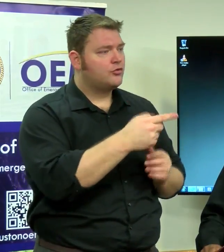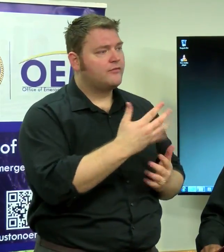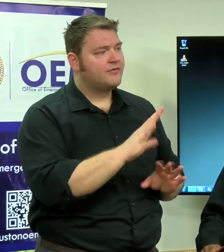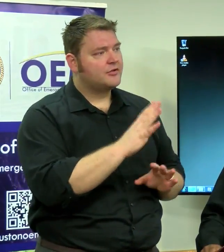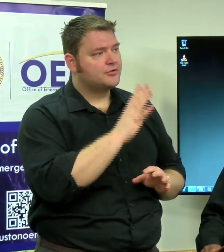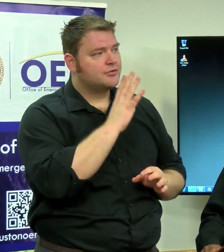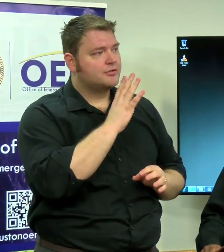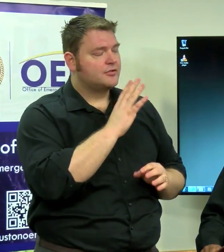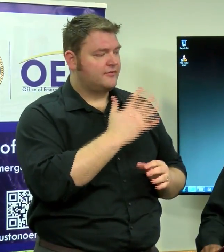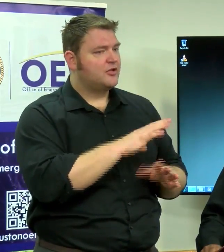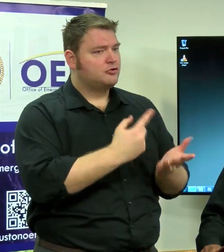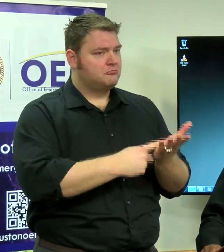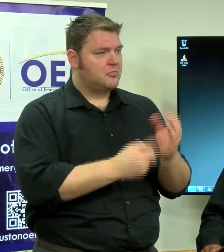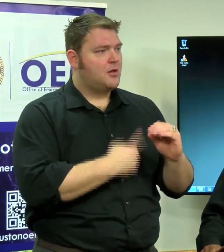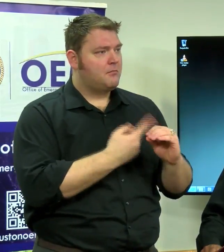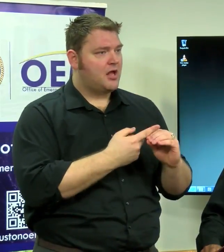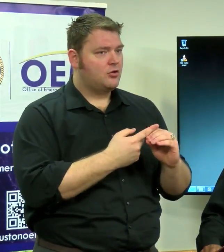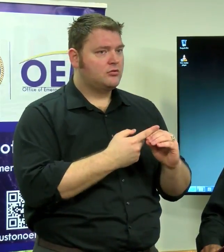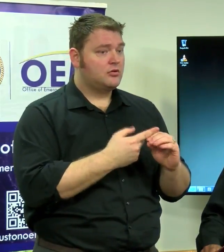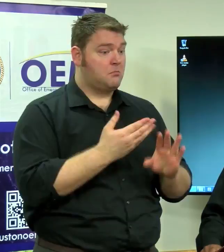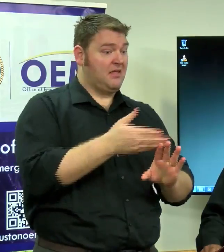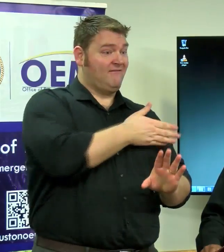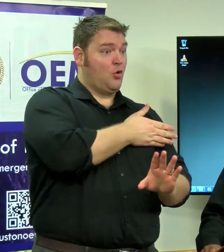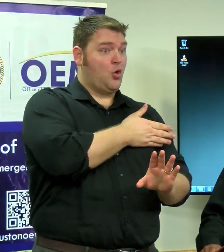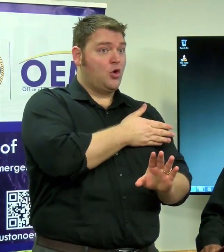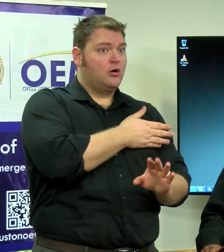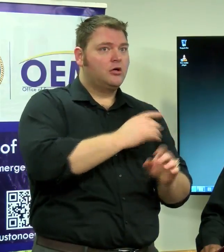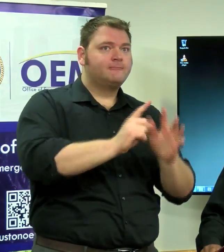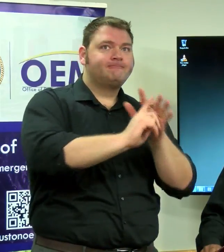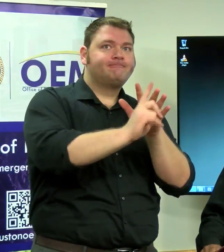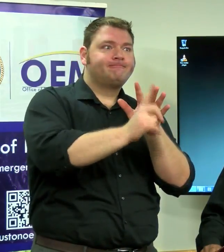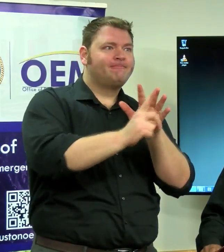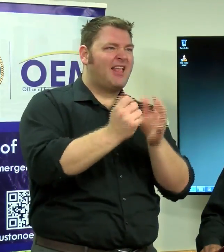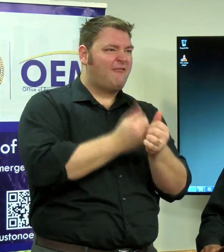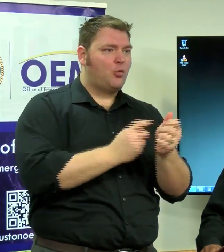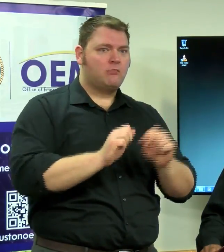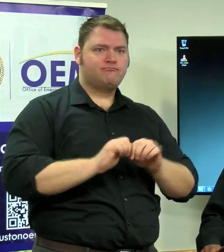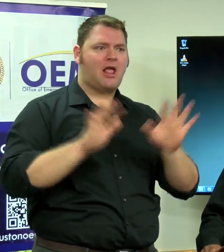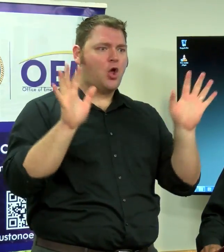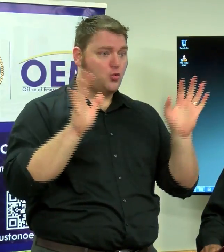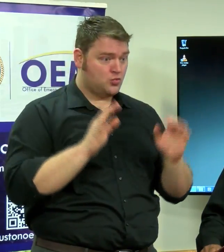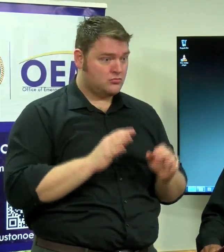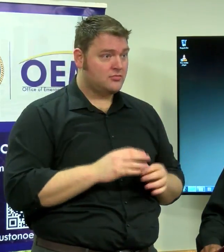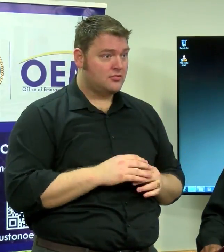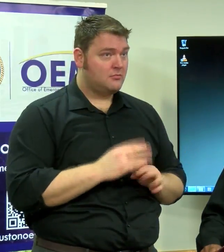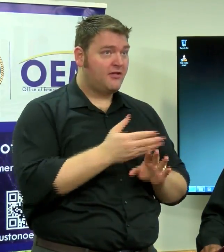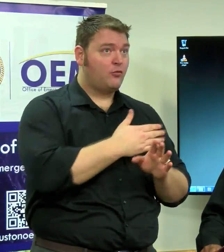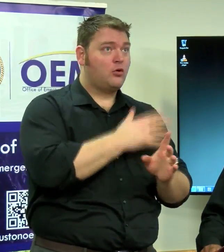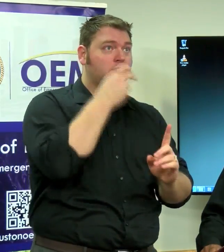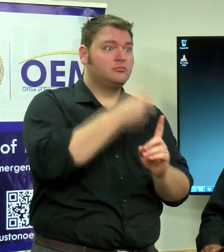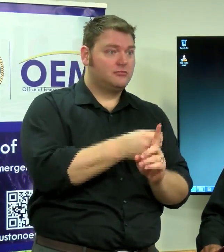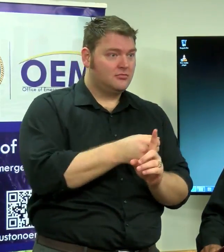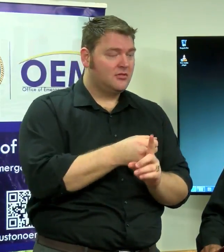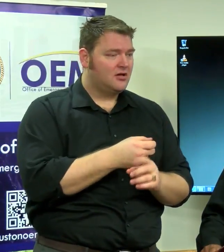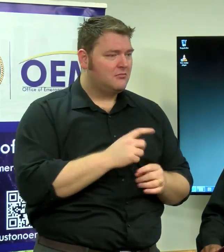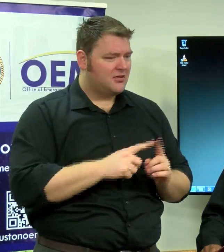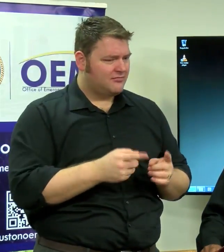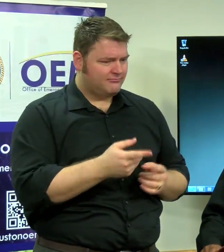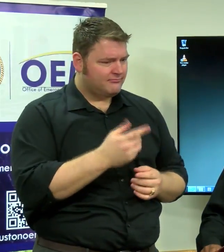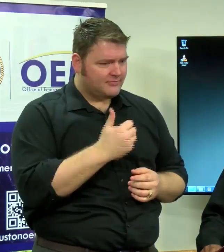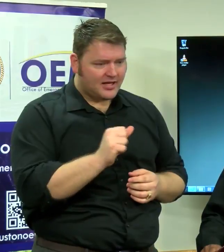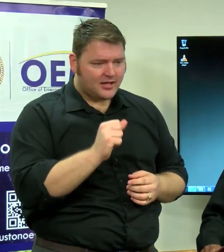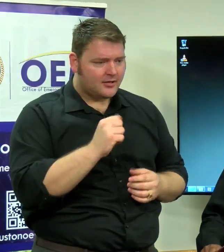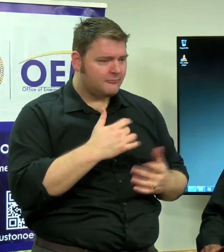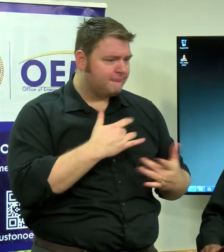of time, but was there any discussion of a partial measure of those in floodways, those in floodplains, that